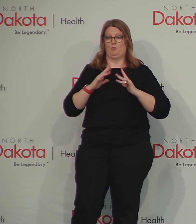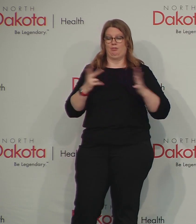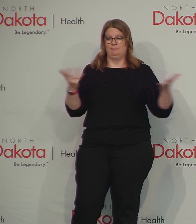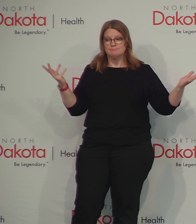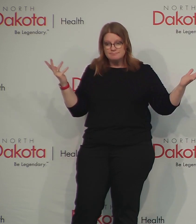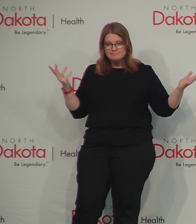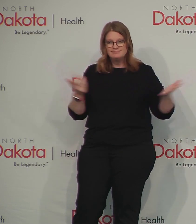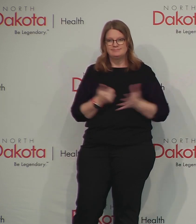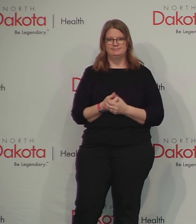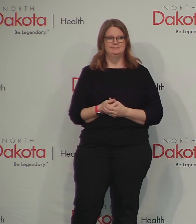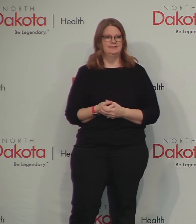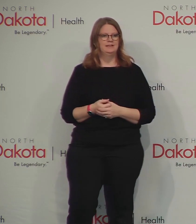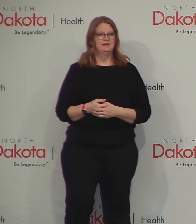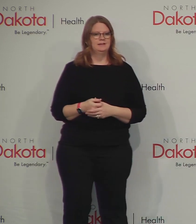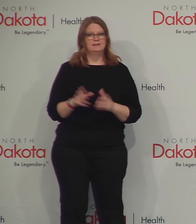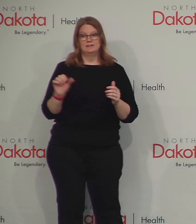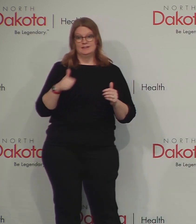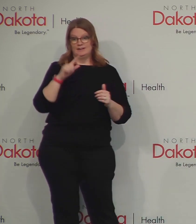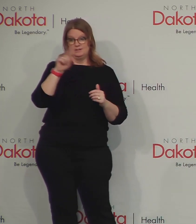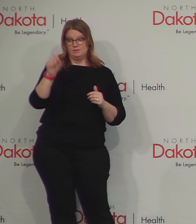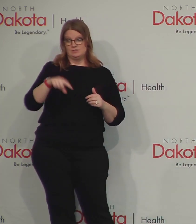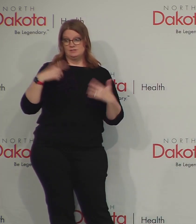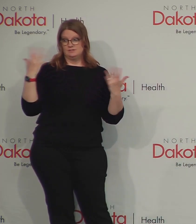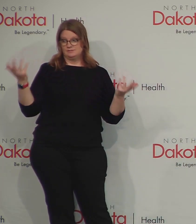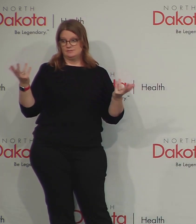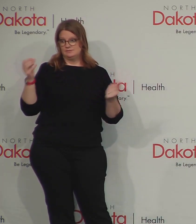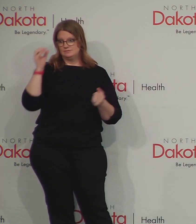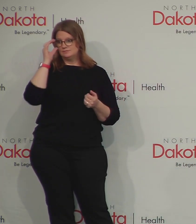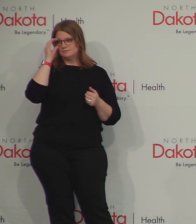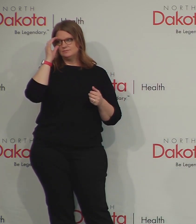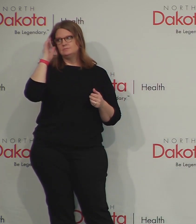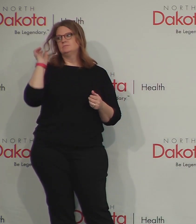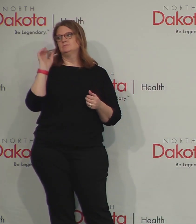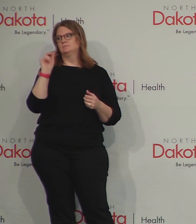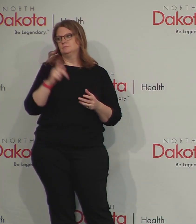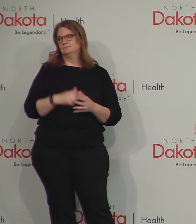limiting step. Any other questions? Okay.